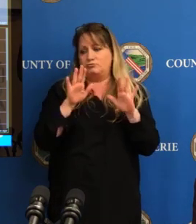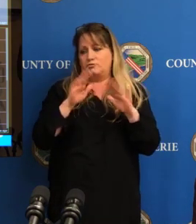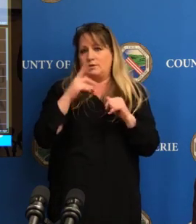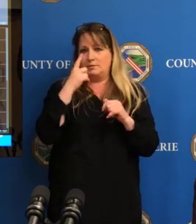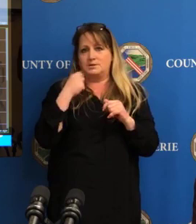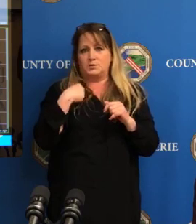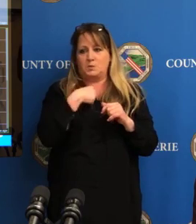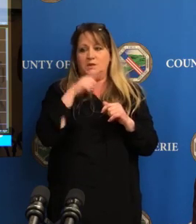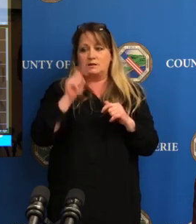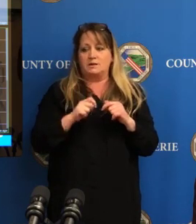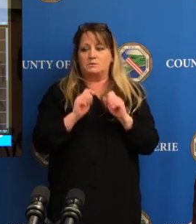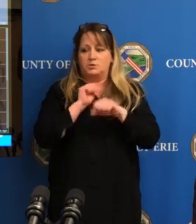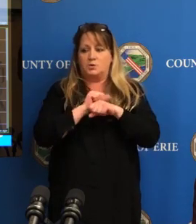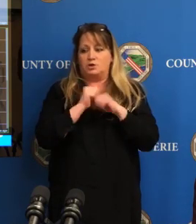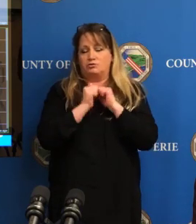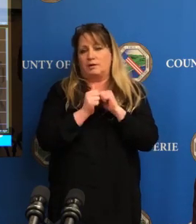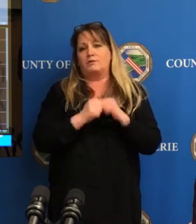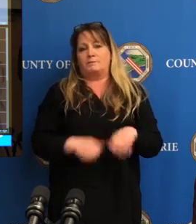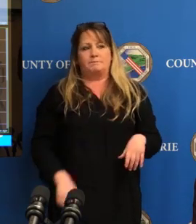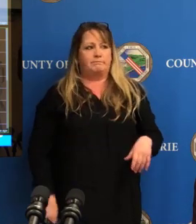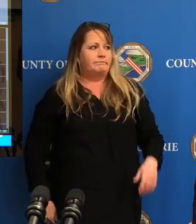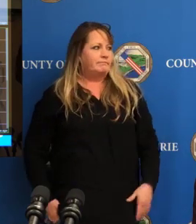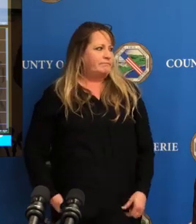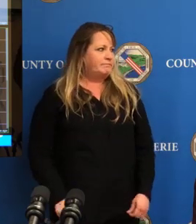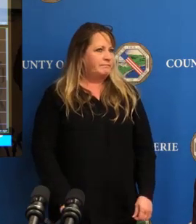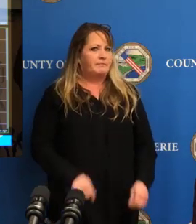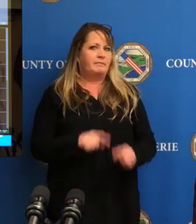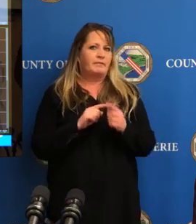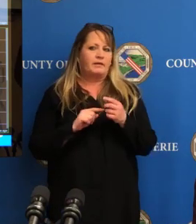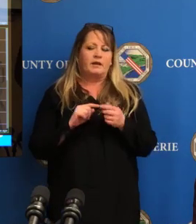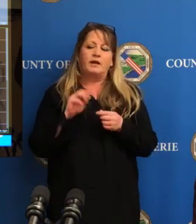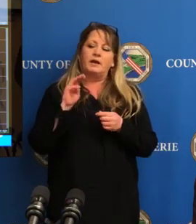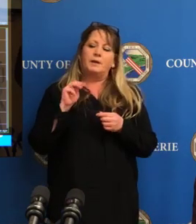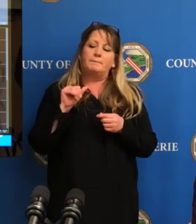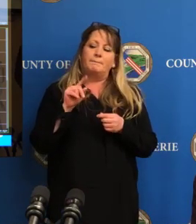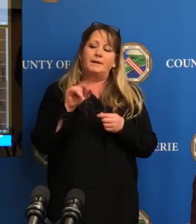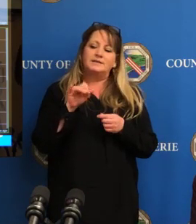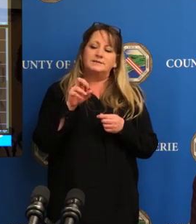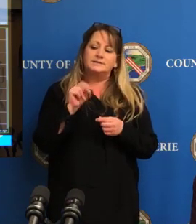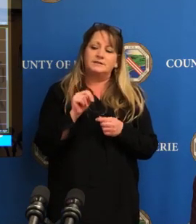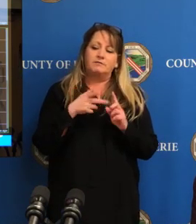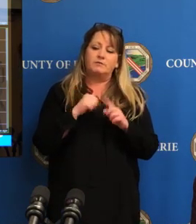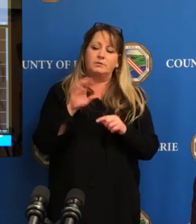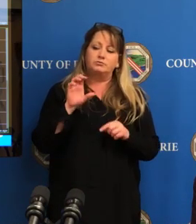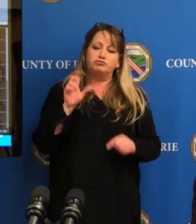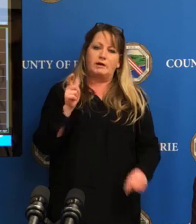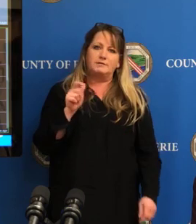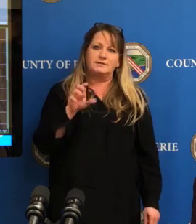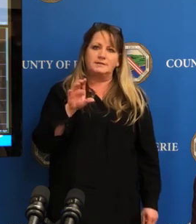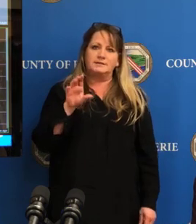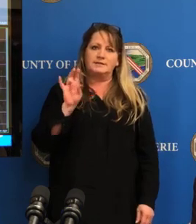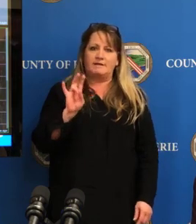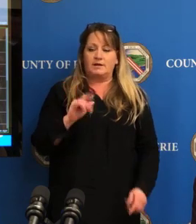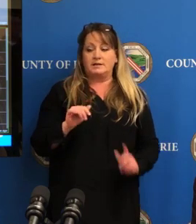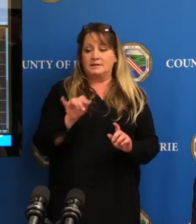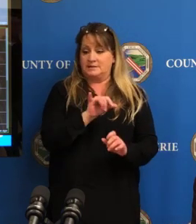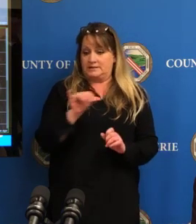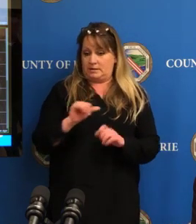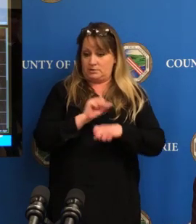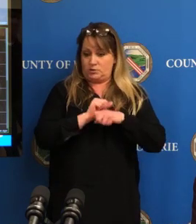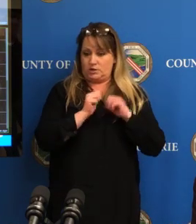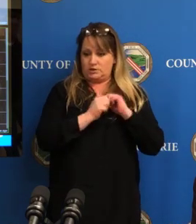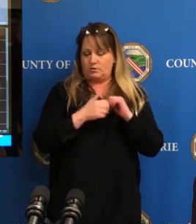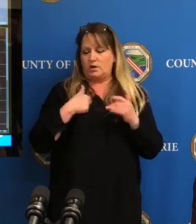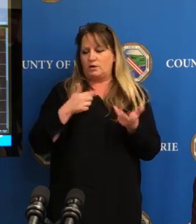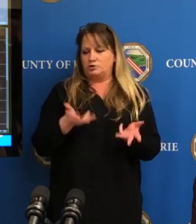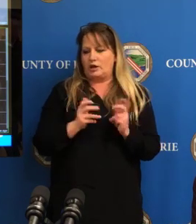for our community. Next question, back up to Madison Carter from Channel 7. Yeah, on that same line of working together, I was